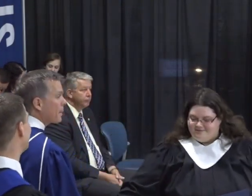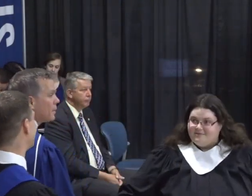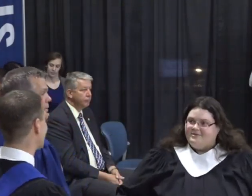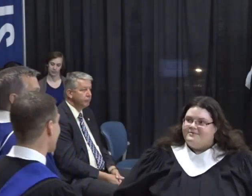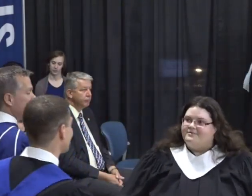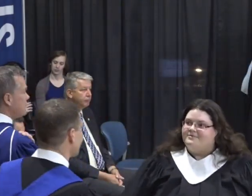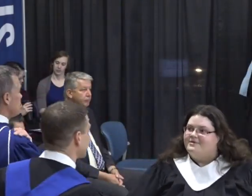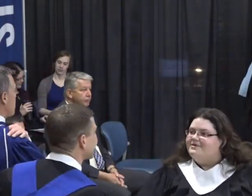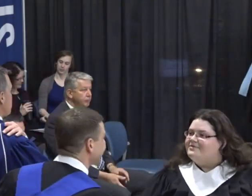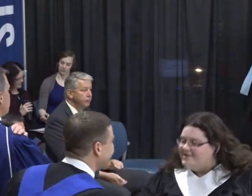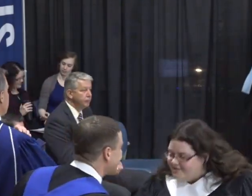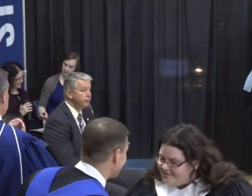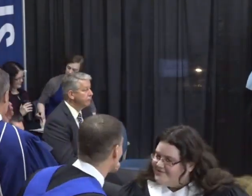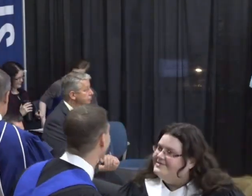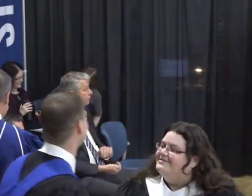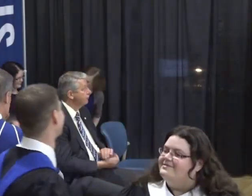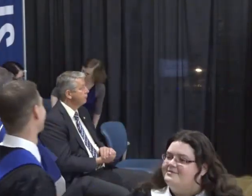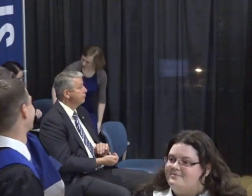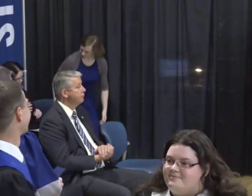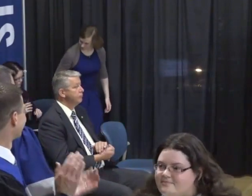Caitlin Worth.